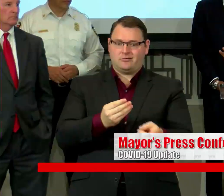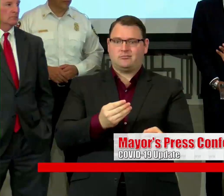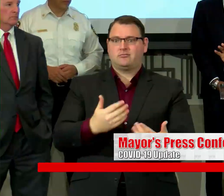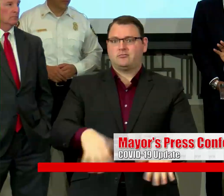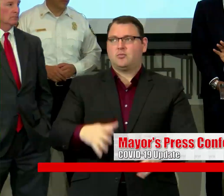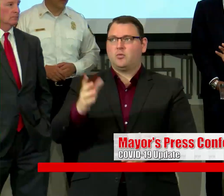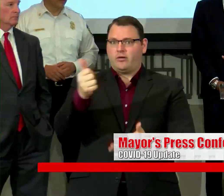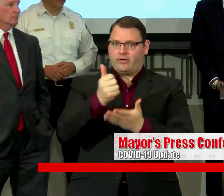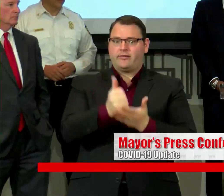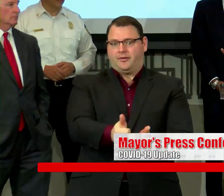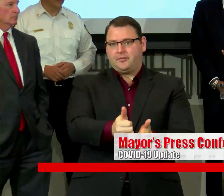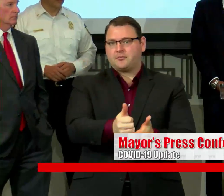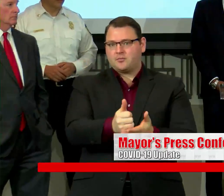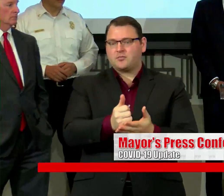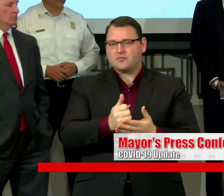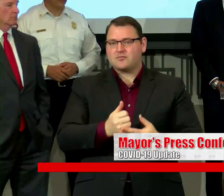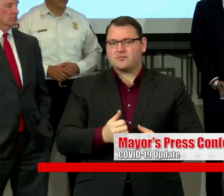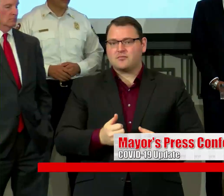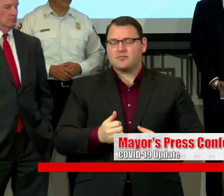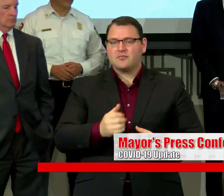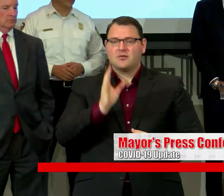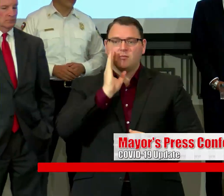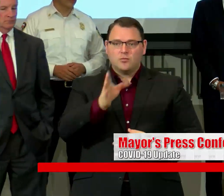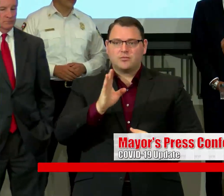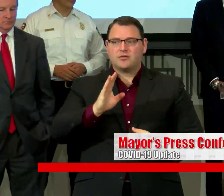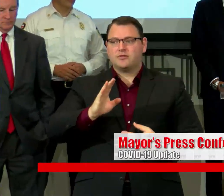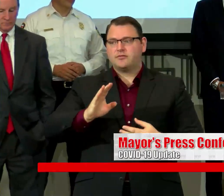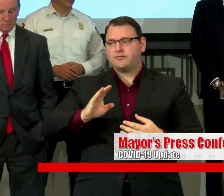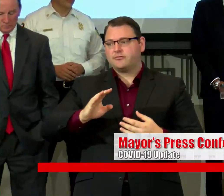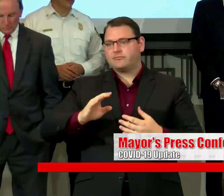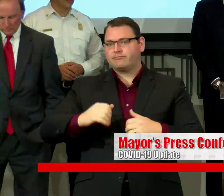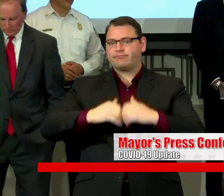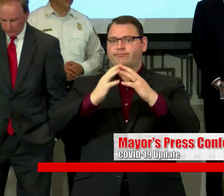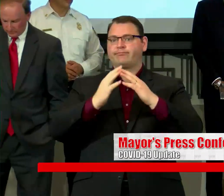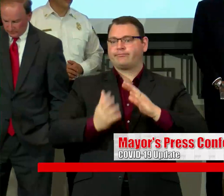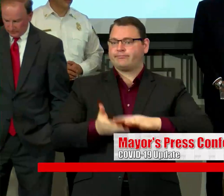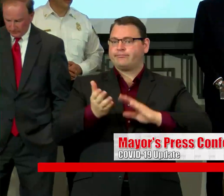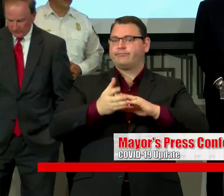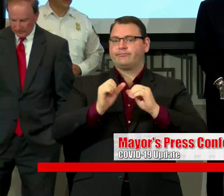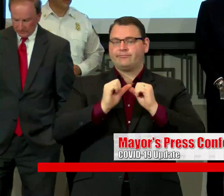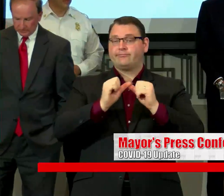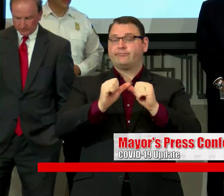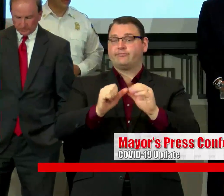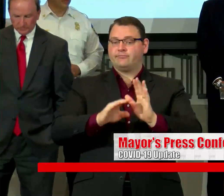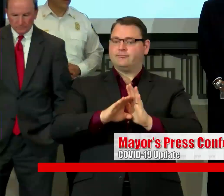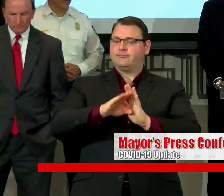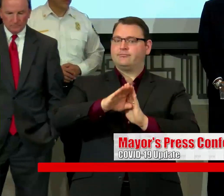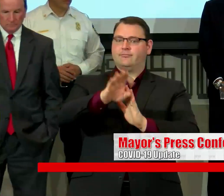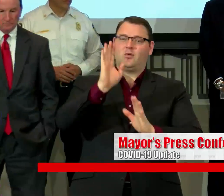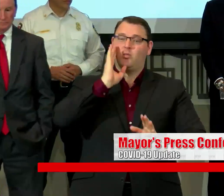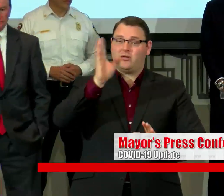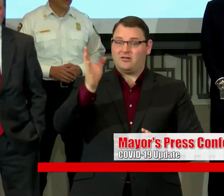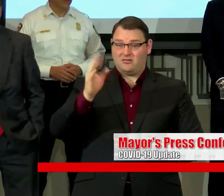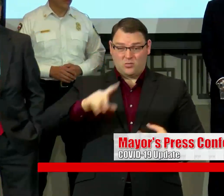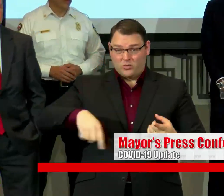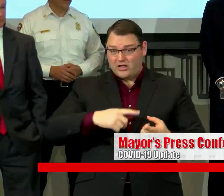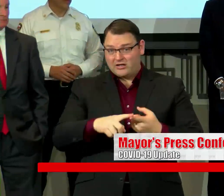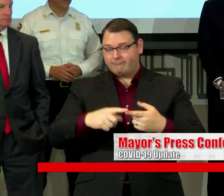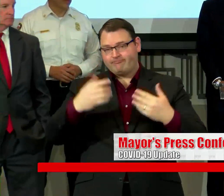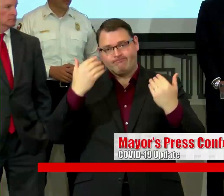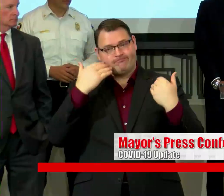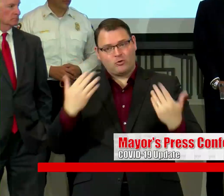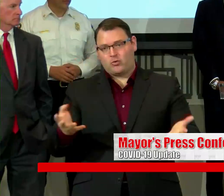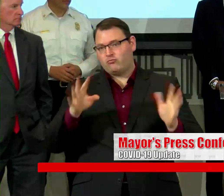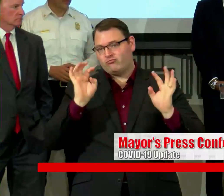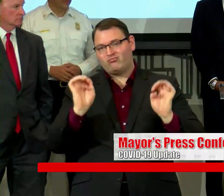we'll start to ramp back up. How long that will, when that will be, no one really knows right now, but that's the anticipation.